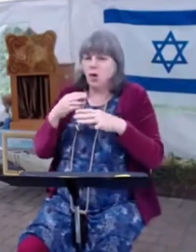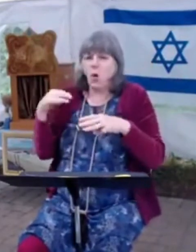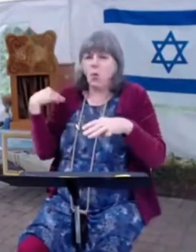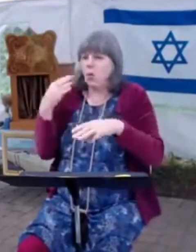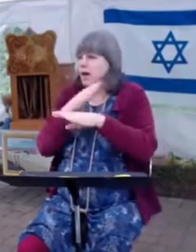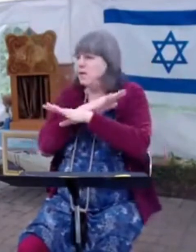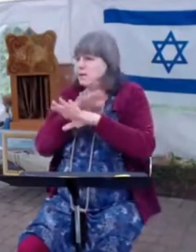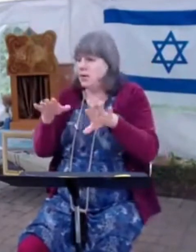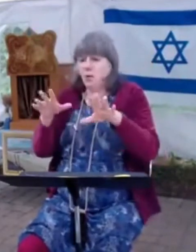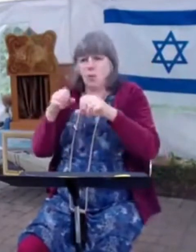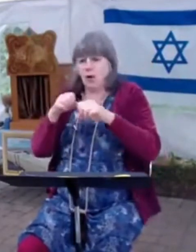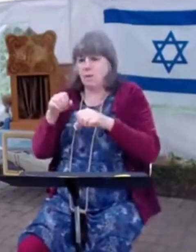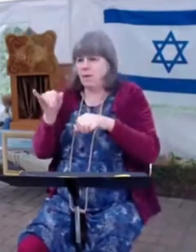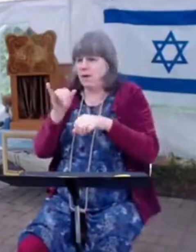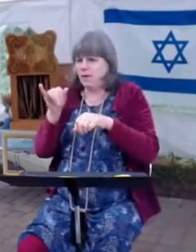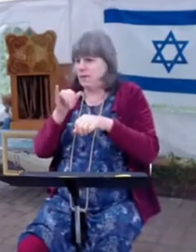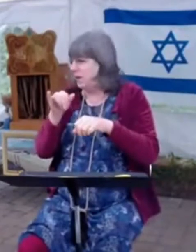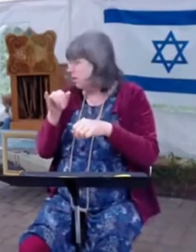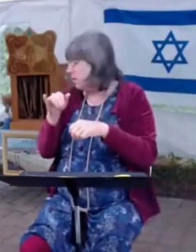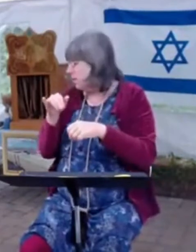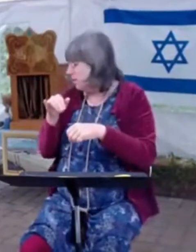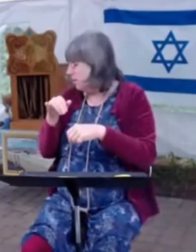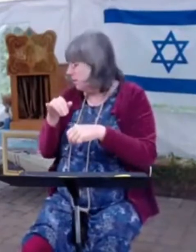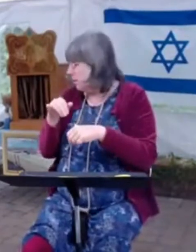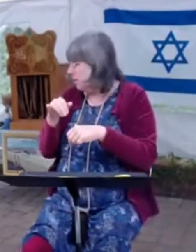to become like them.